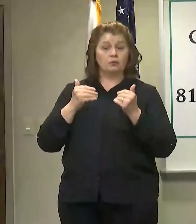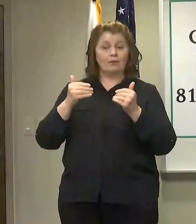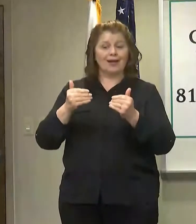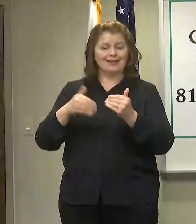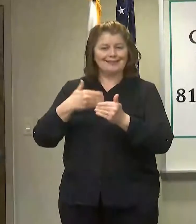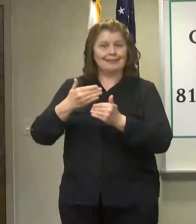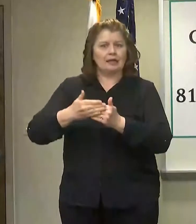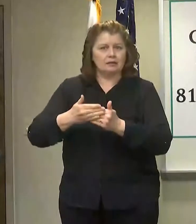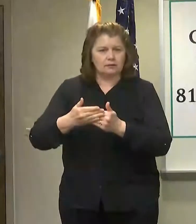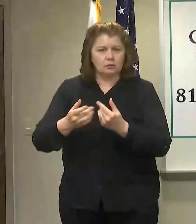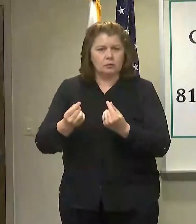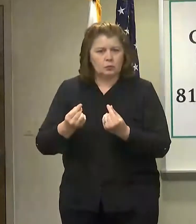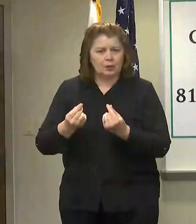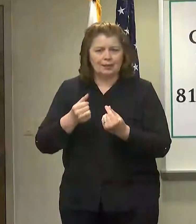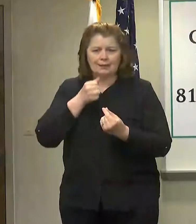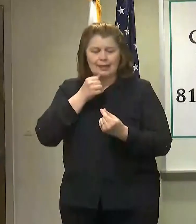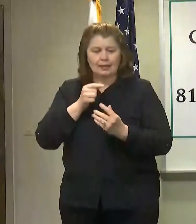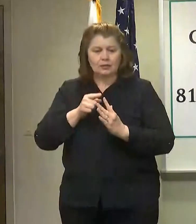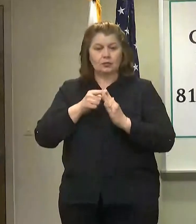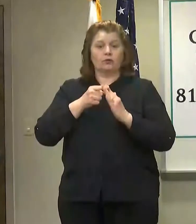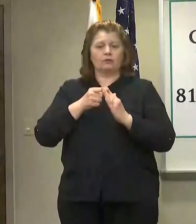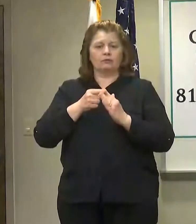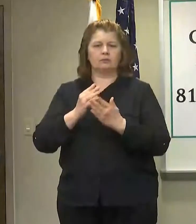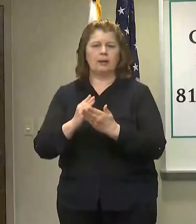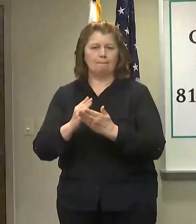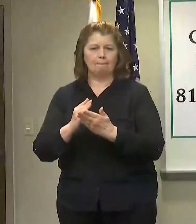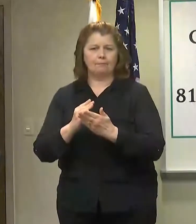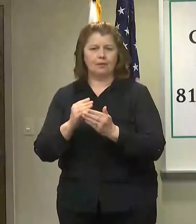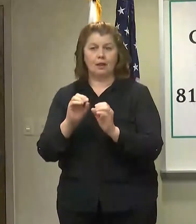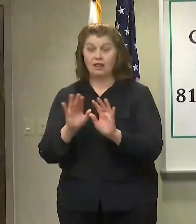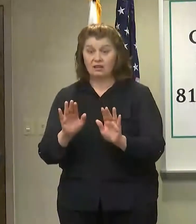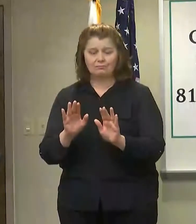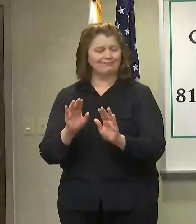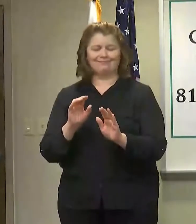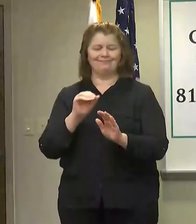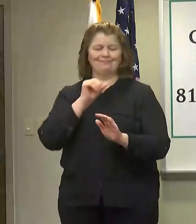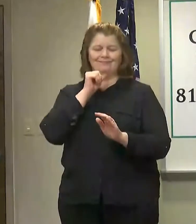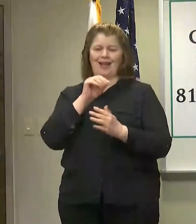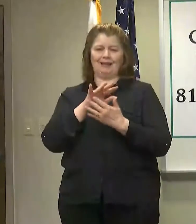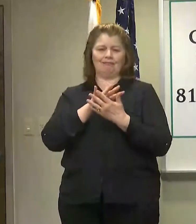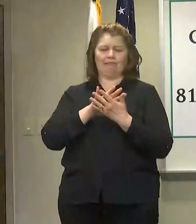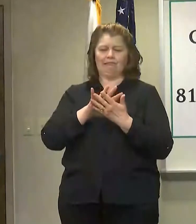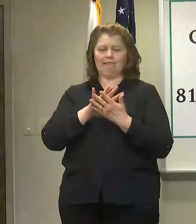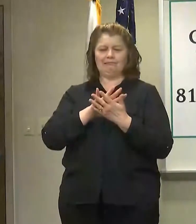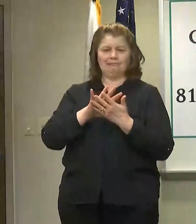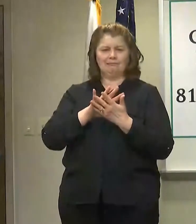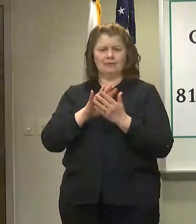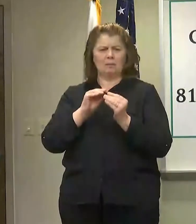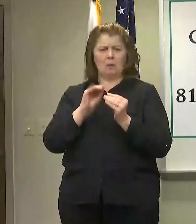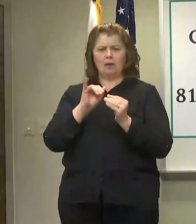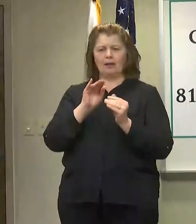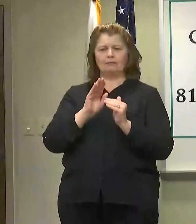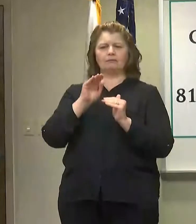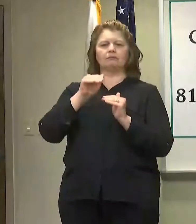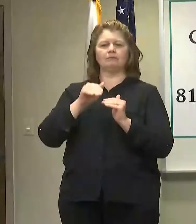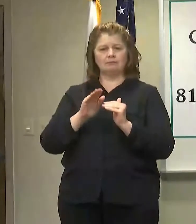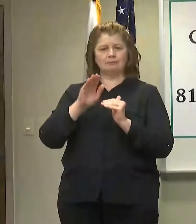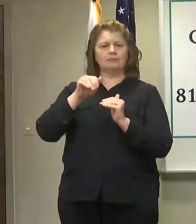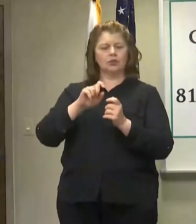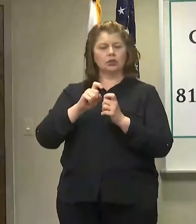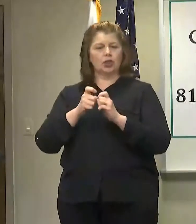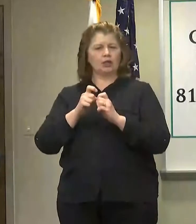a hard stop and start. It's really kind of a more, I'm going to call it kind of a motion that we go from phase to